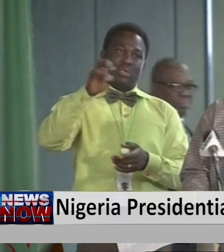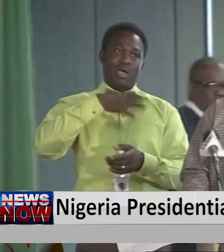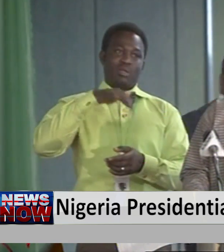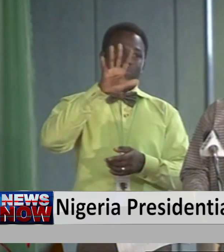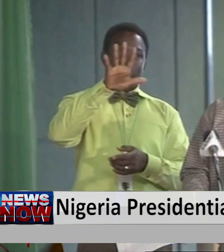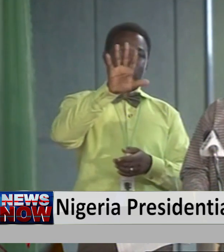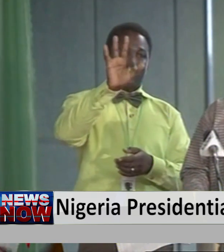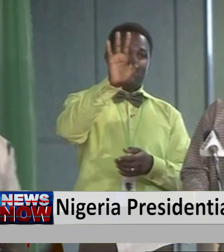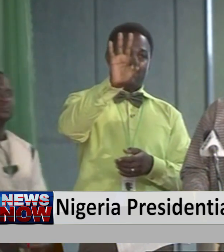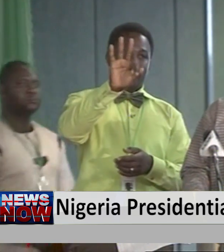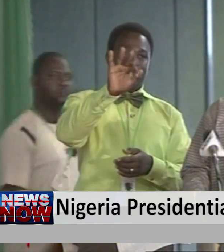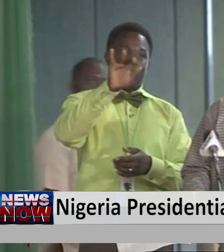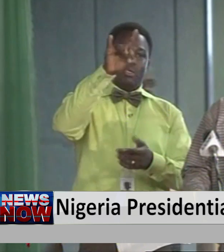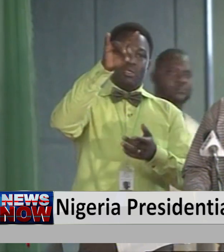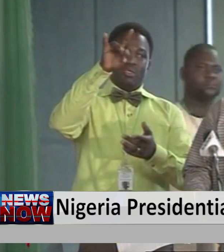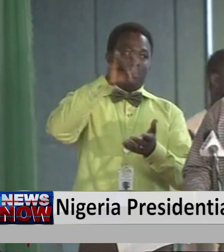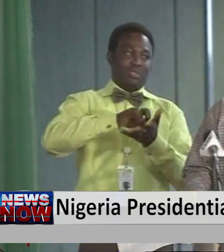8,759.